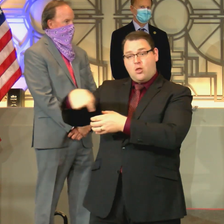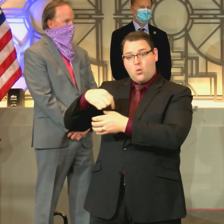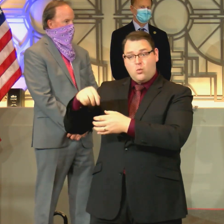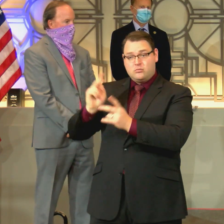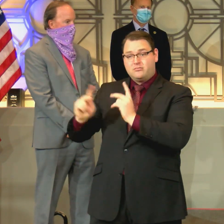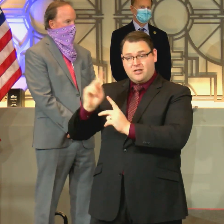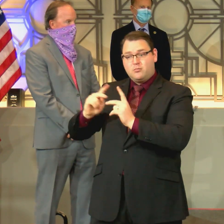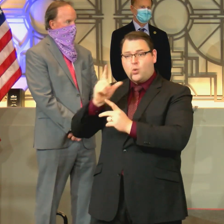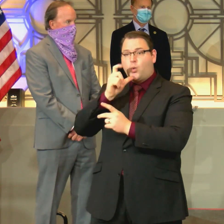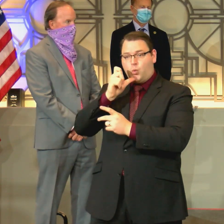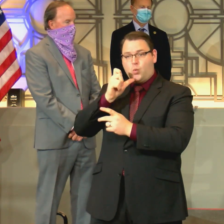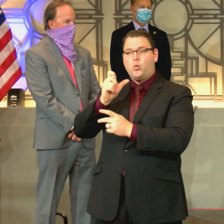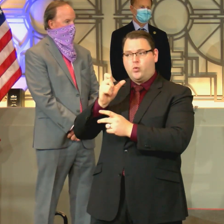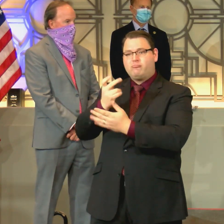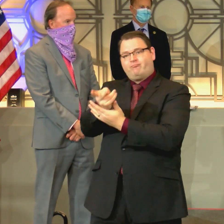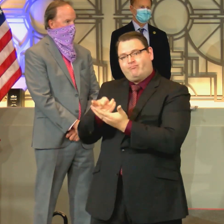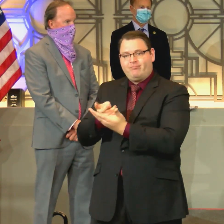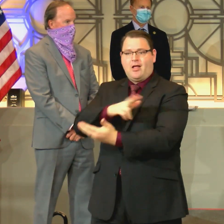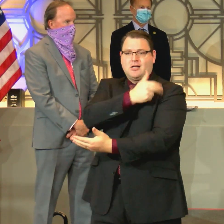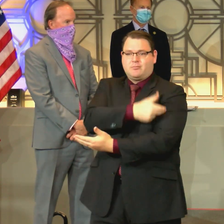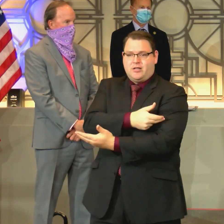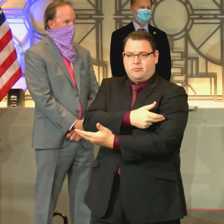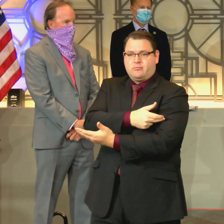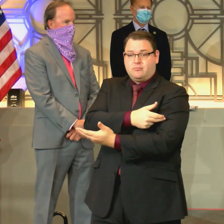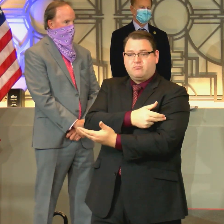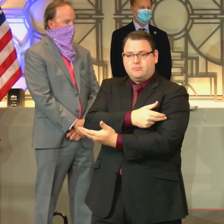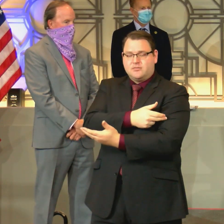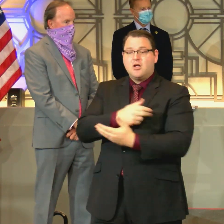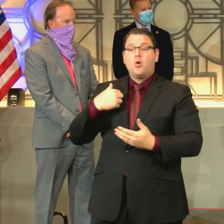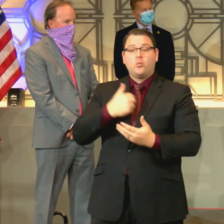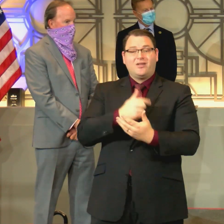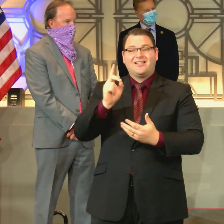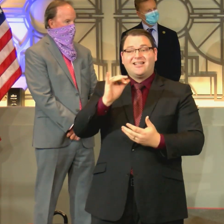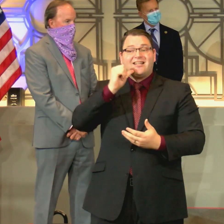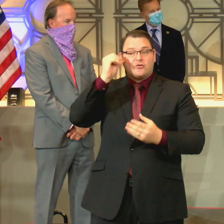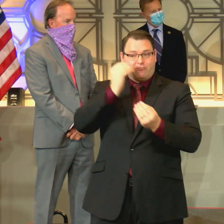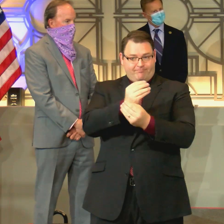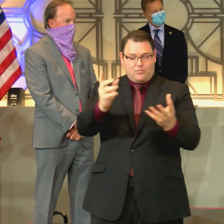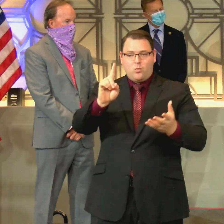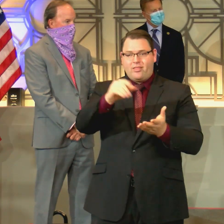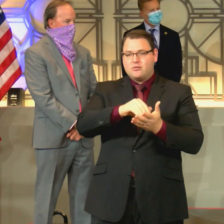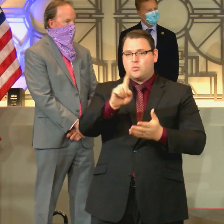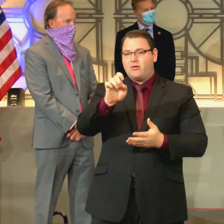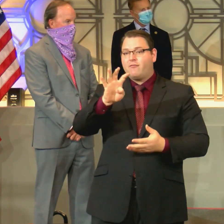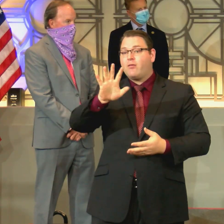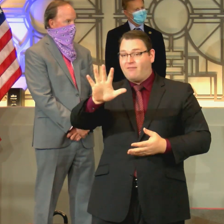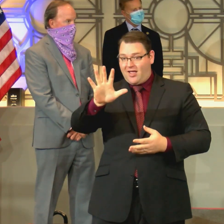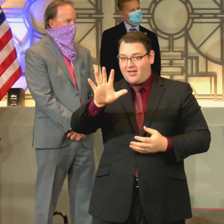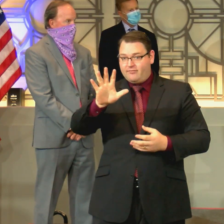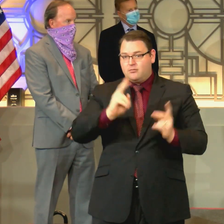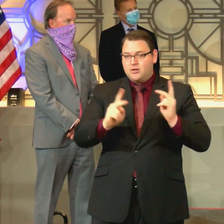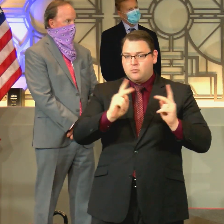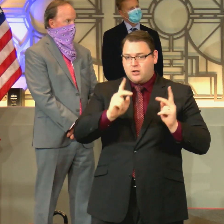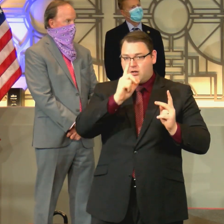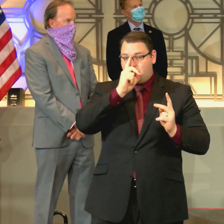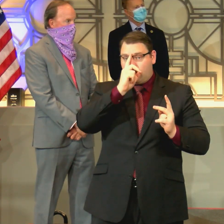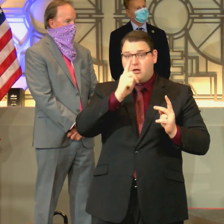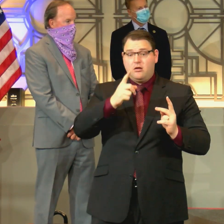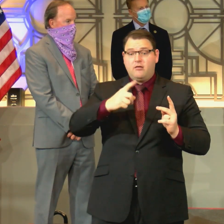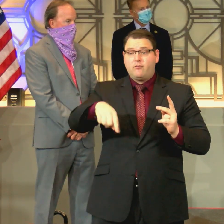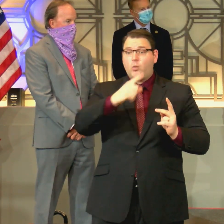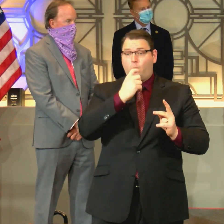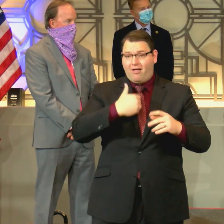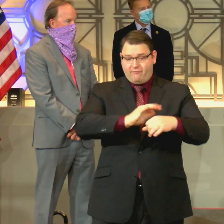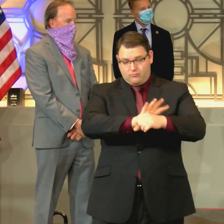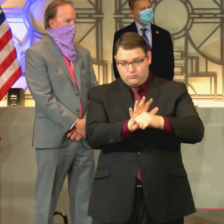who were hospitalized. So we reported 1,145 cases of those people who had tested positively